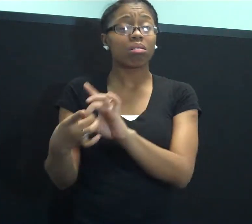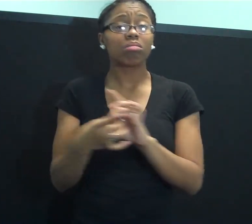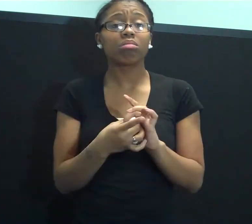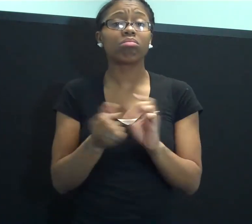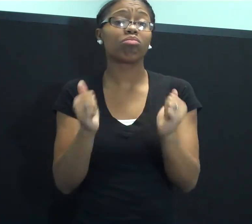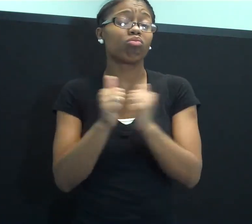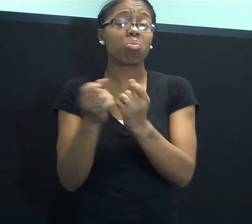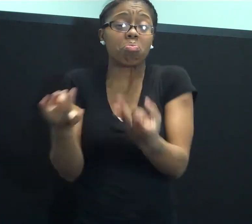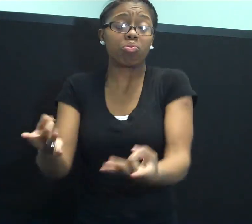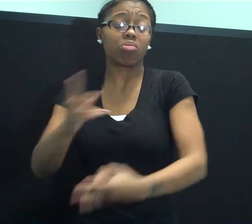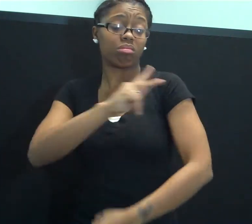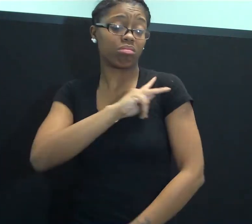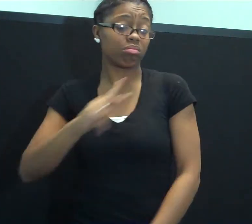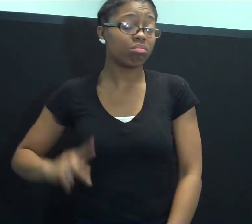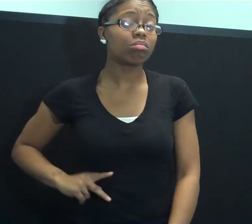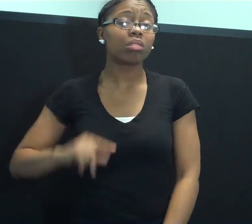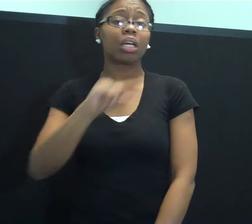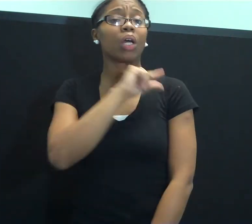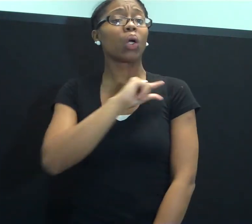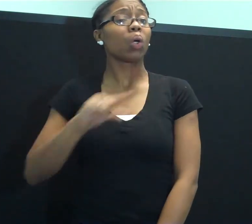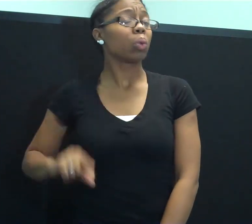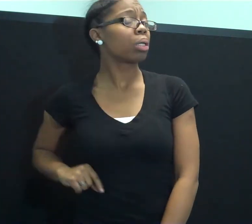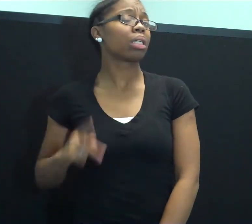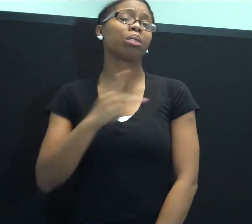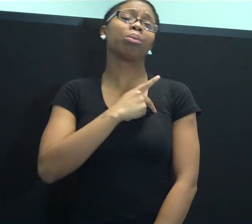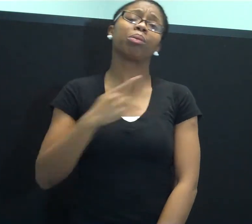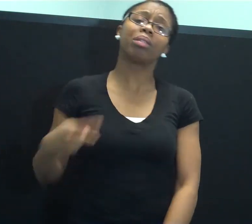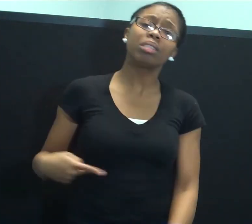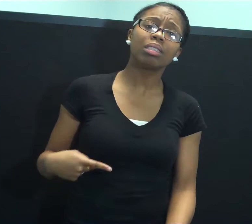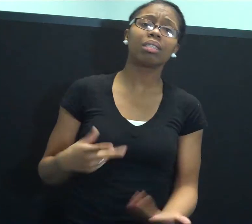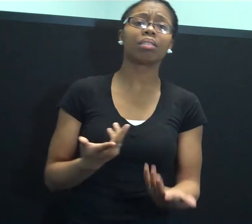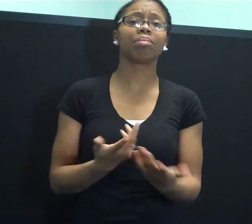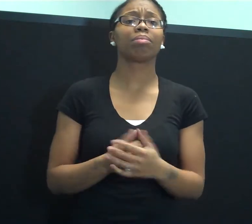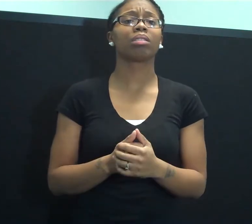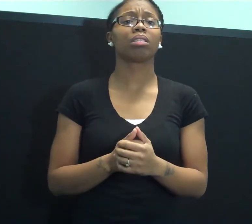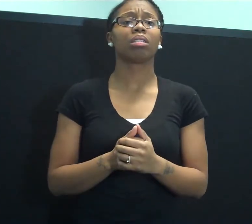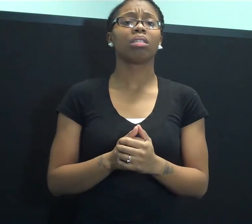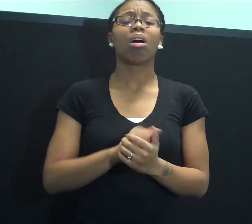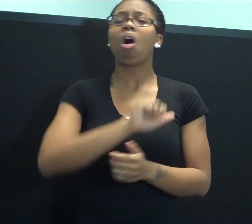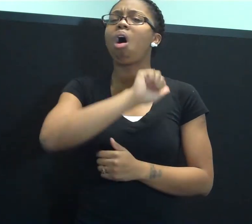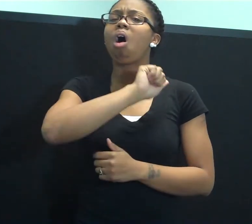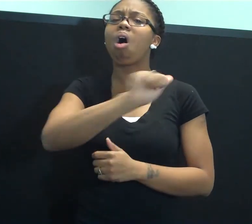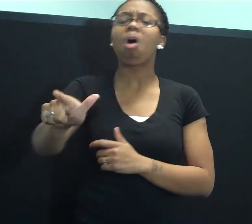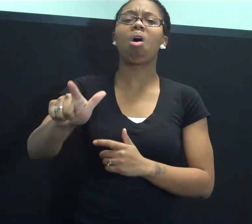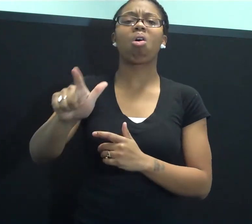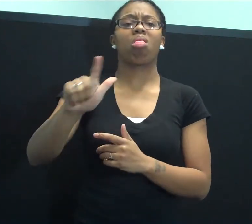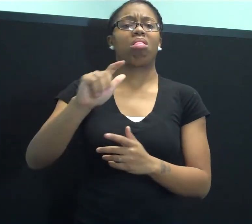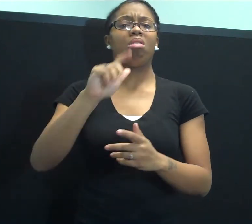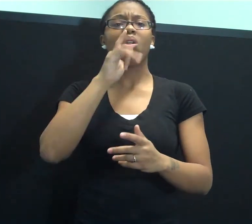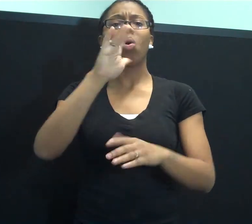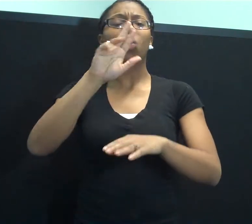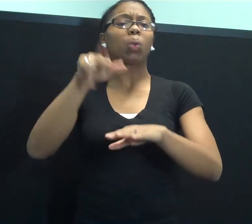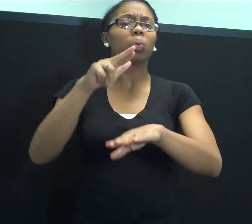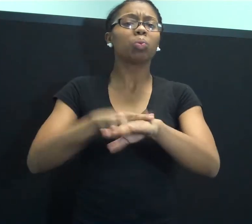Buddhist kings and queens and princes and all of the ordinary lay people who make up the structure of